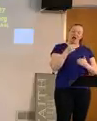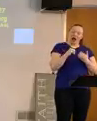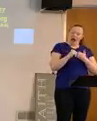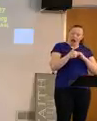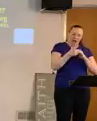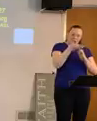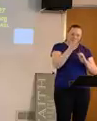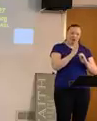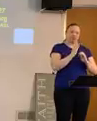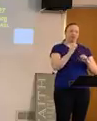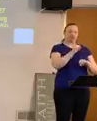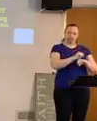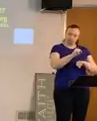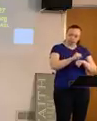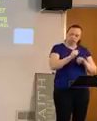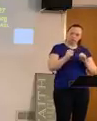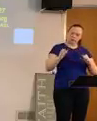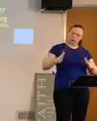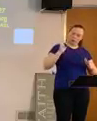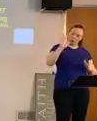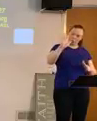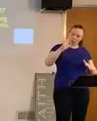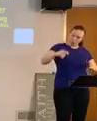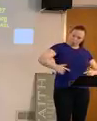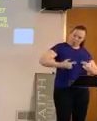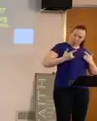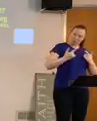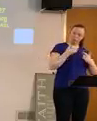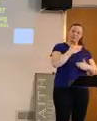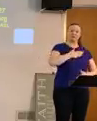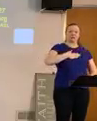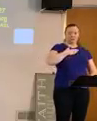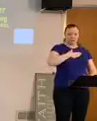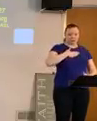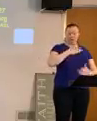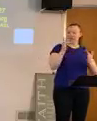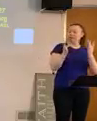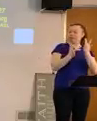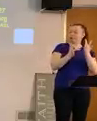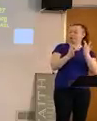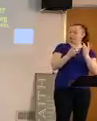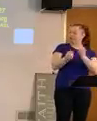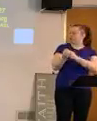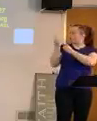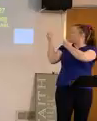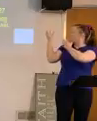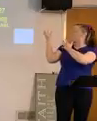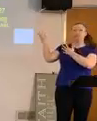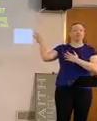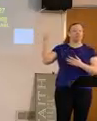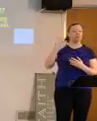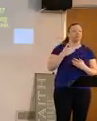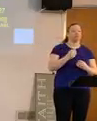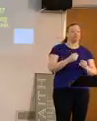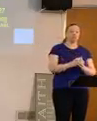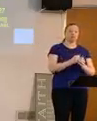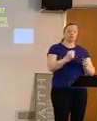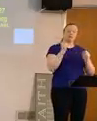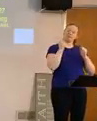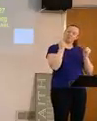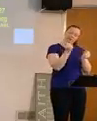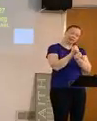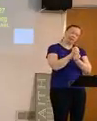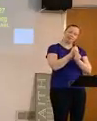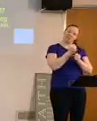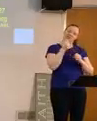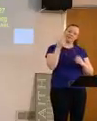is working in and through your life. And so please contact us. You'll see the information on the screen, and we'd love to